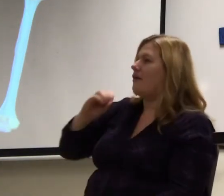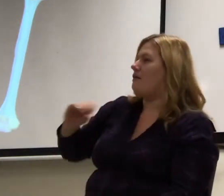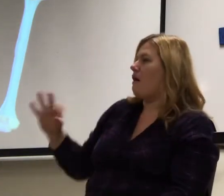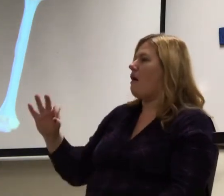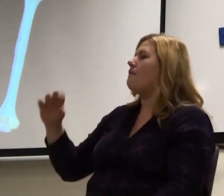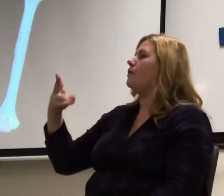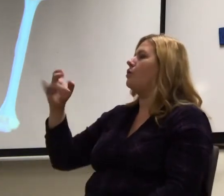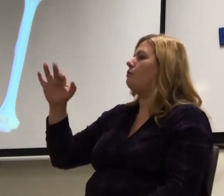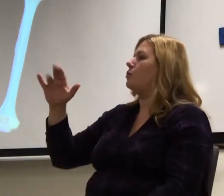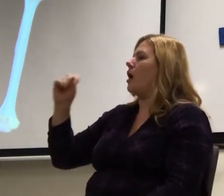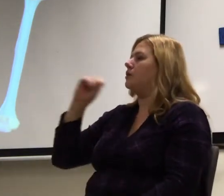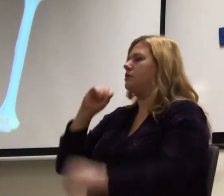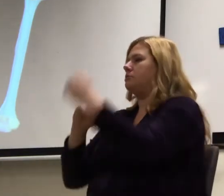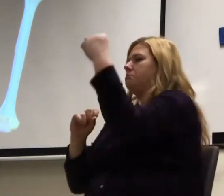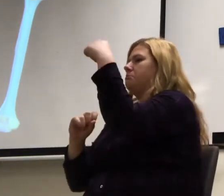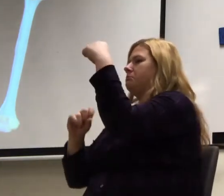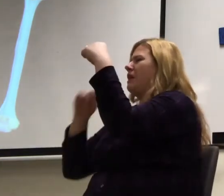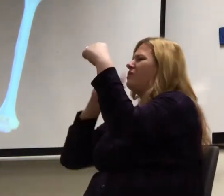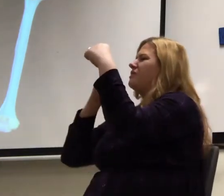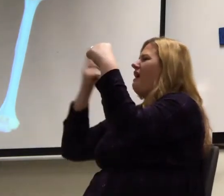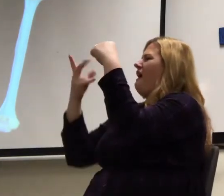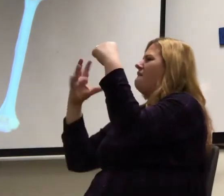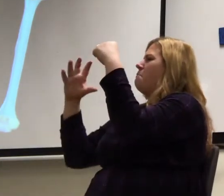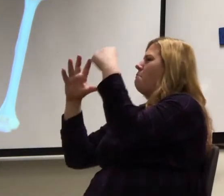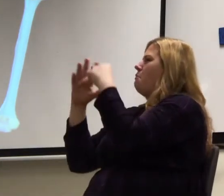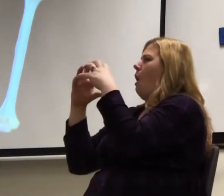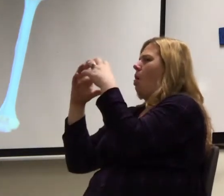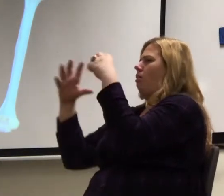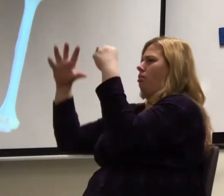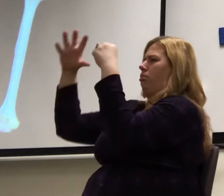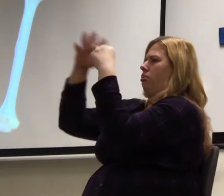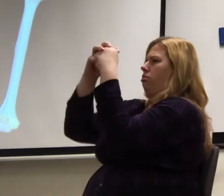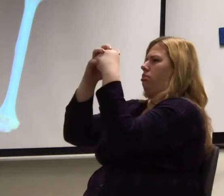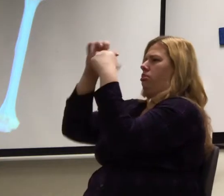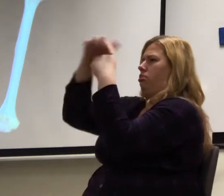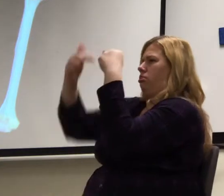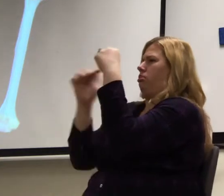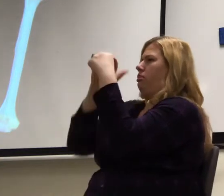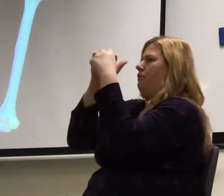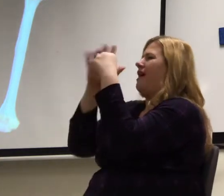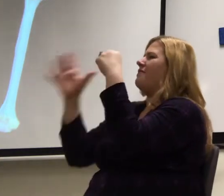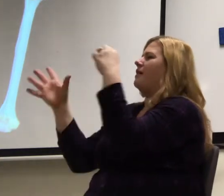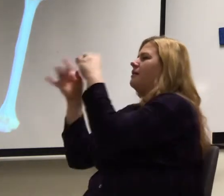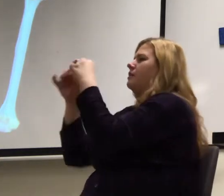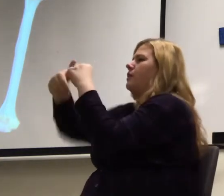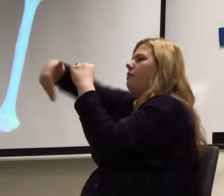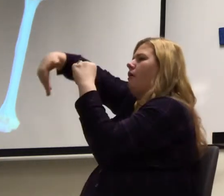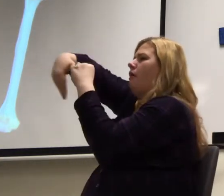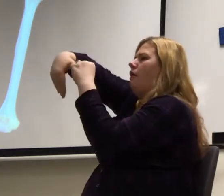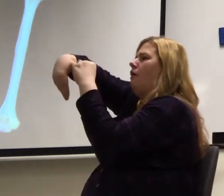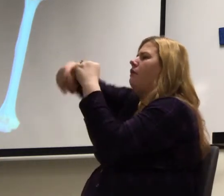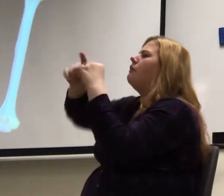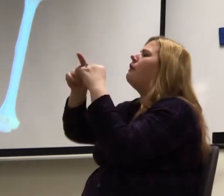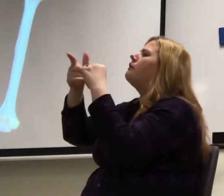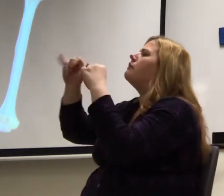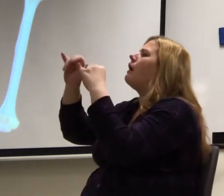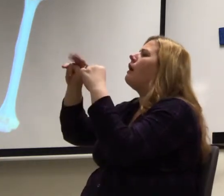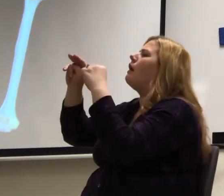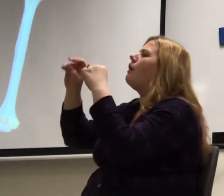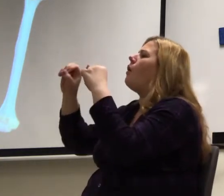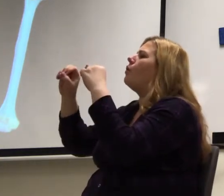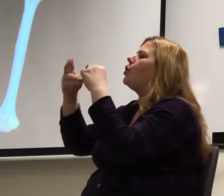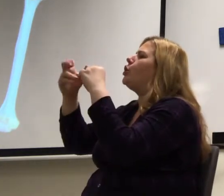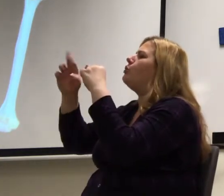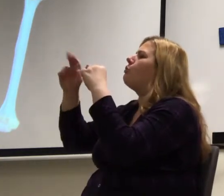half ball. And as I said previously, it forms the glenohumeral joint. So in anatomy, it always goes head, then